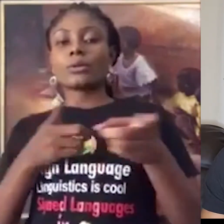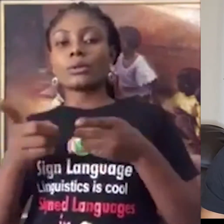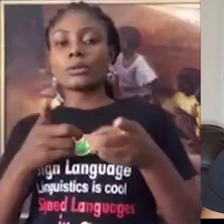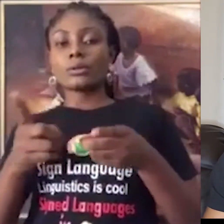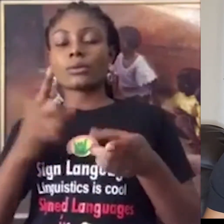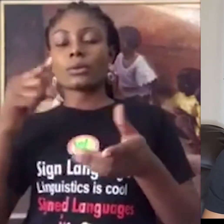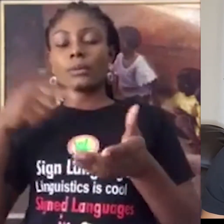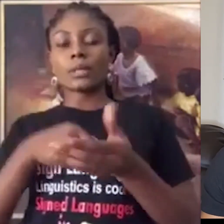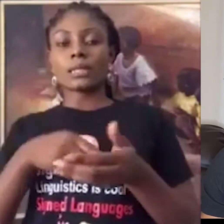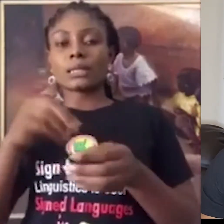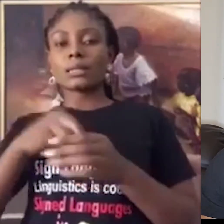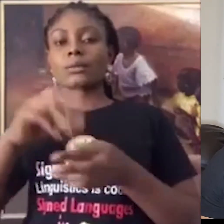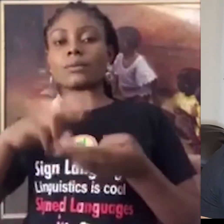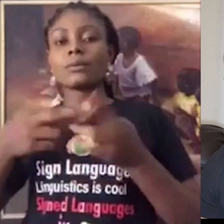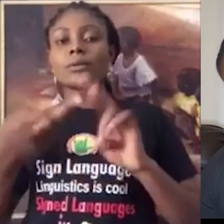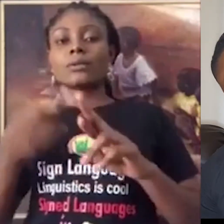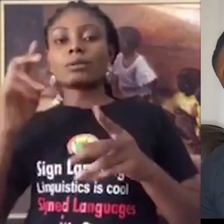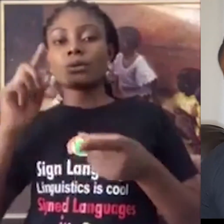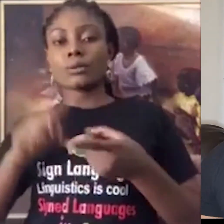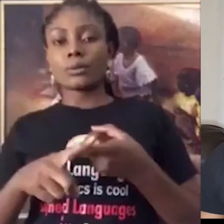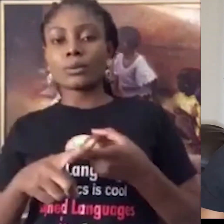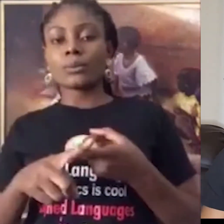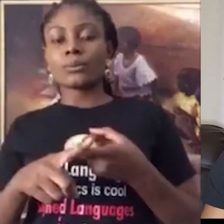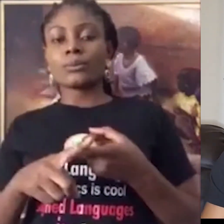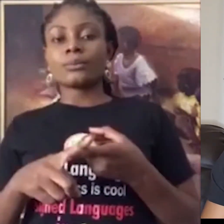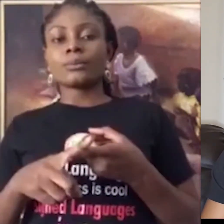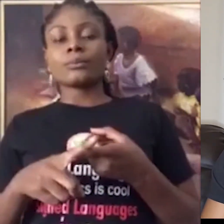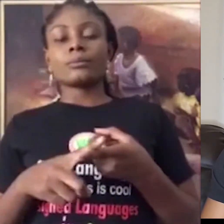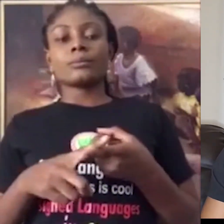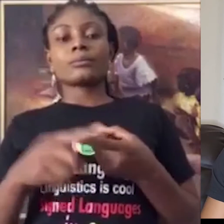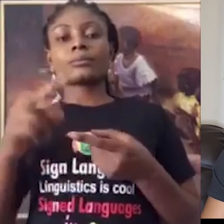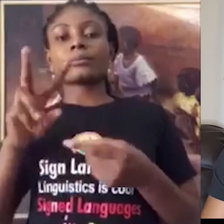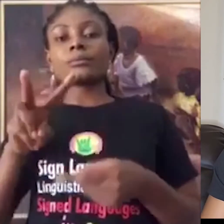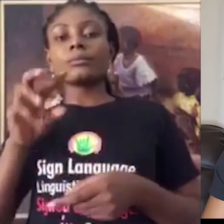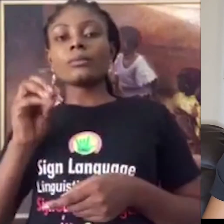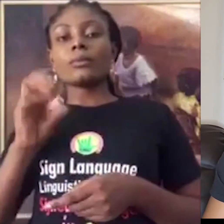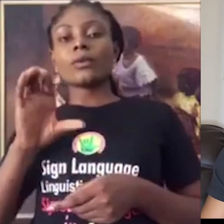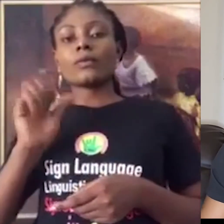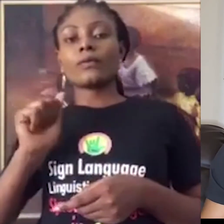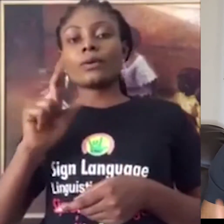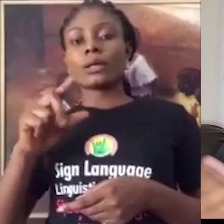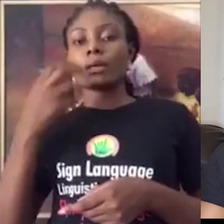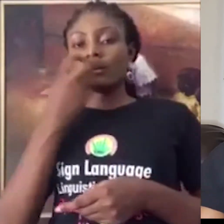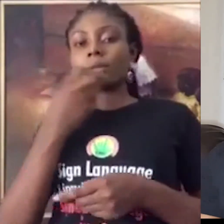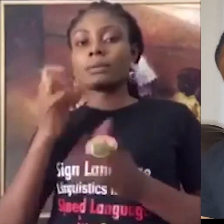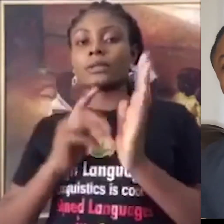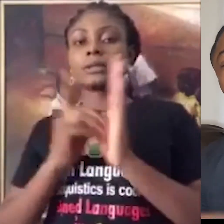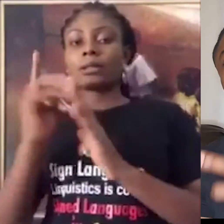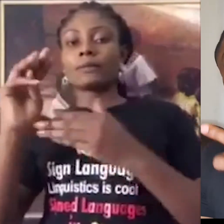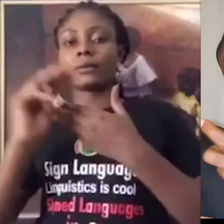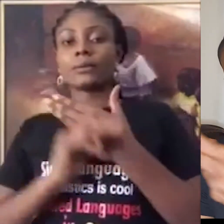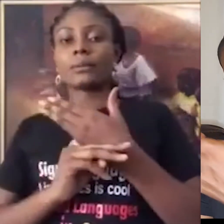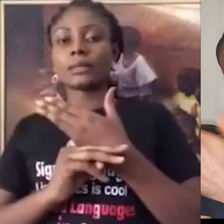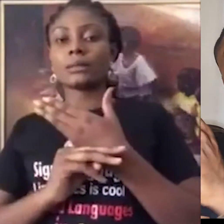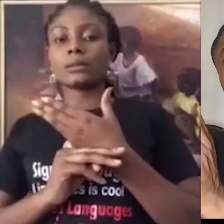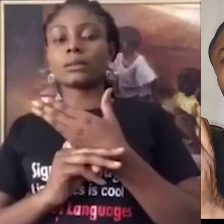development and speech development in relation to the vocal cords, speech development